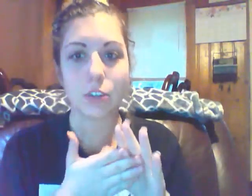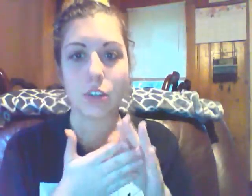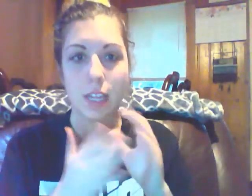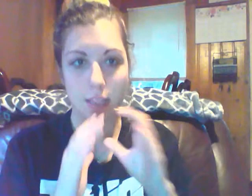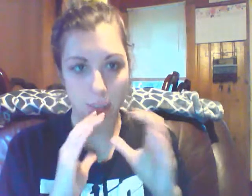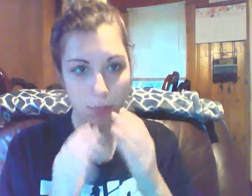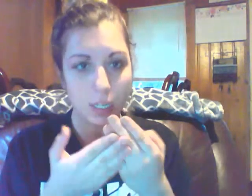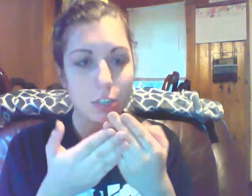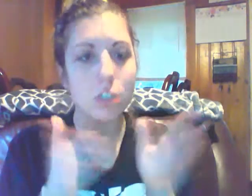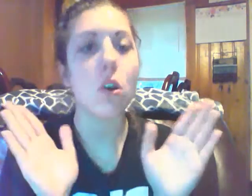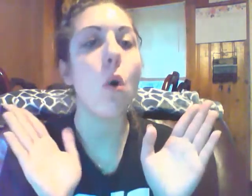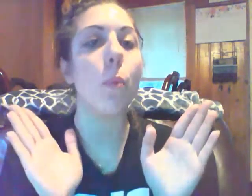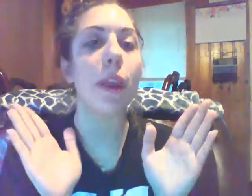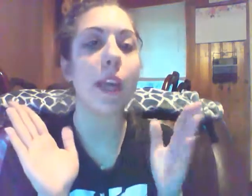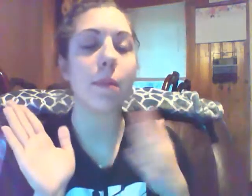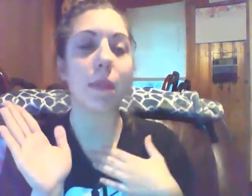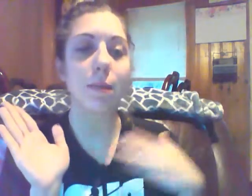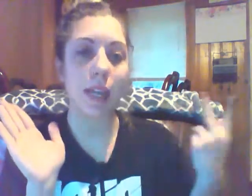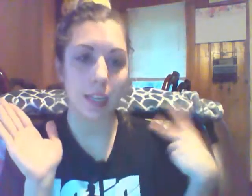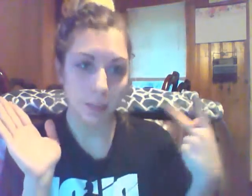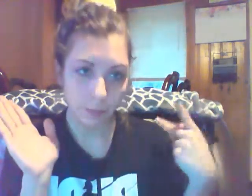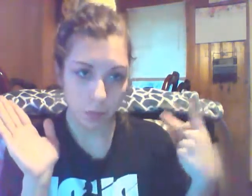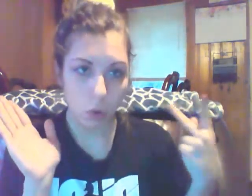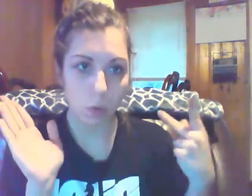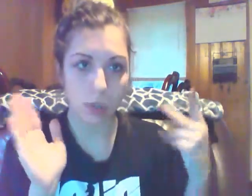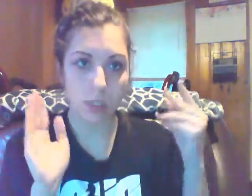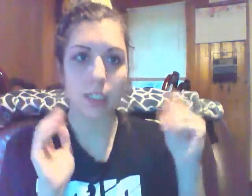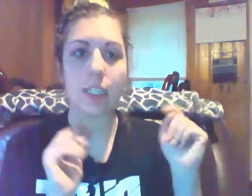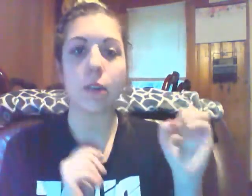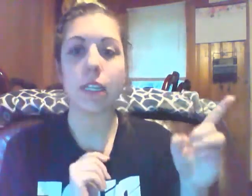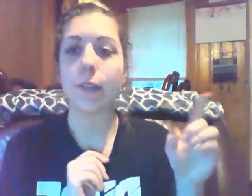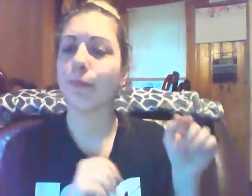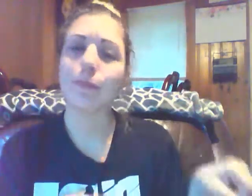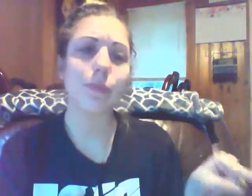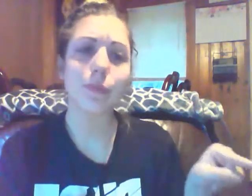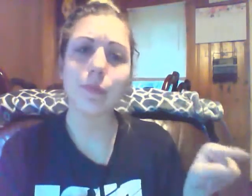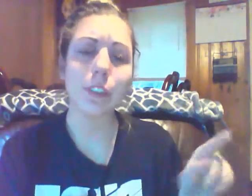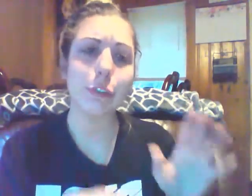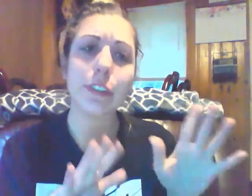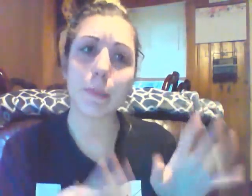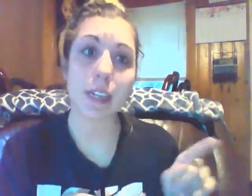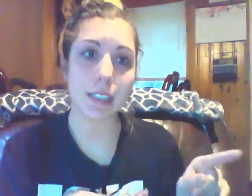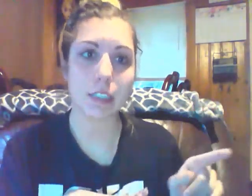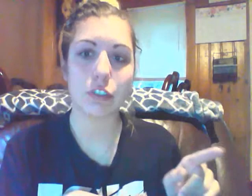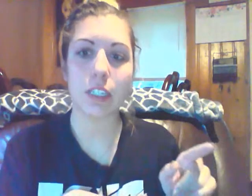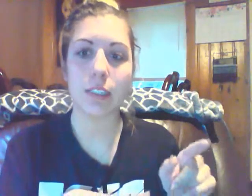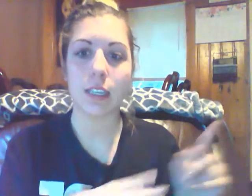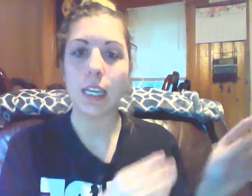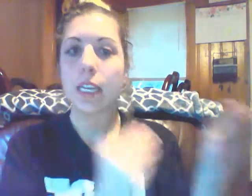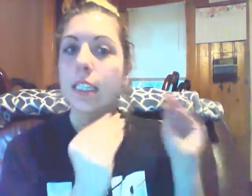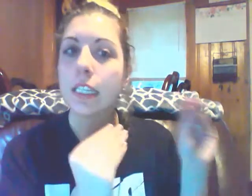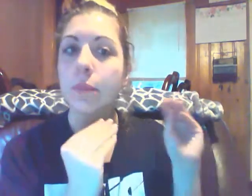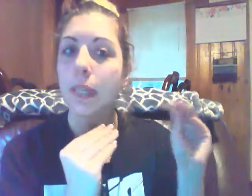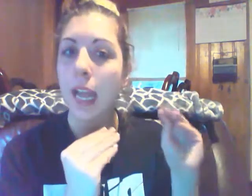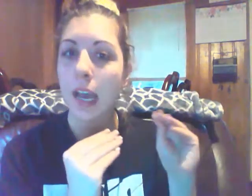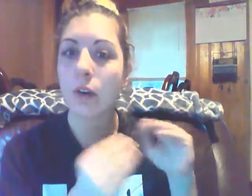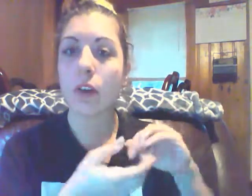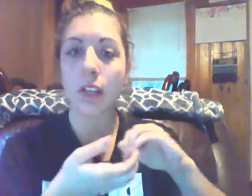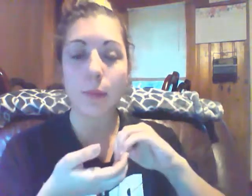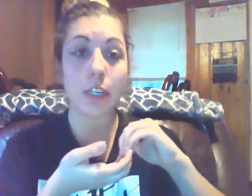sure that the communication is open. And me and my coworker, the TOD, she's amazing, and she's teaching me how